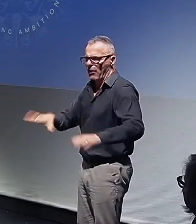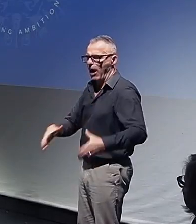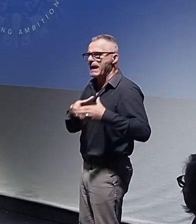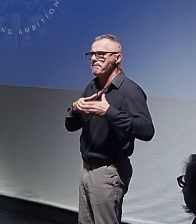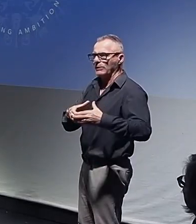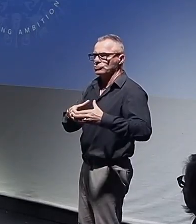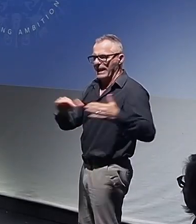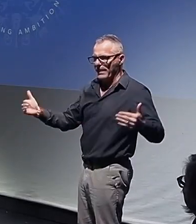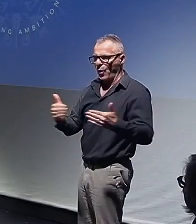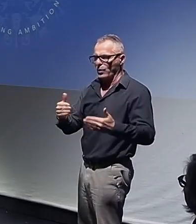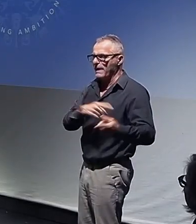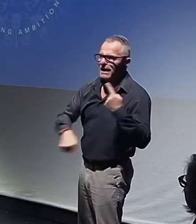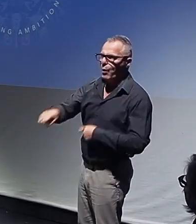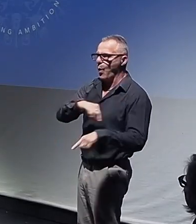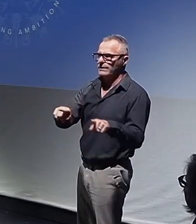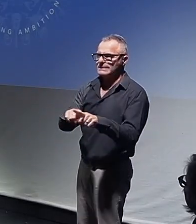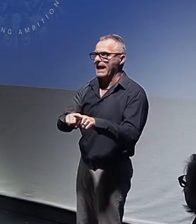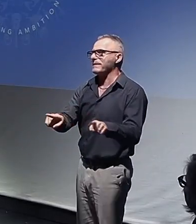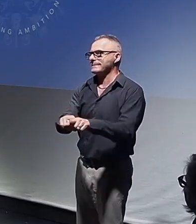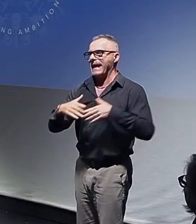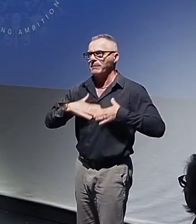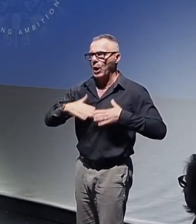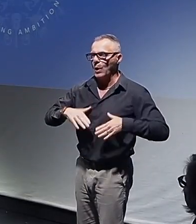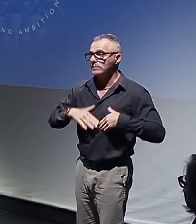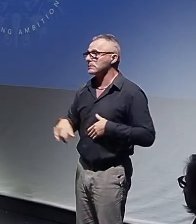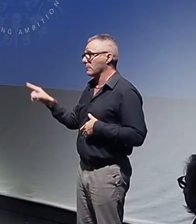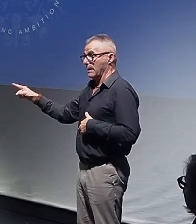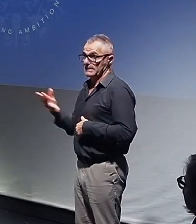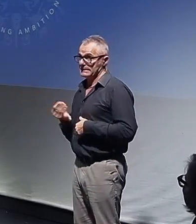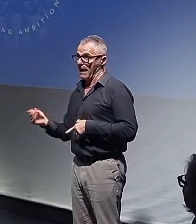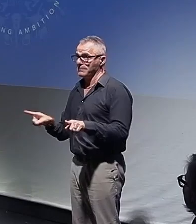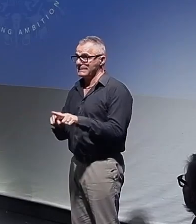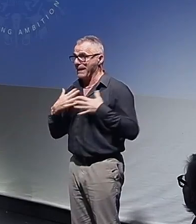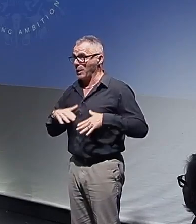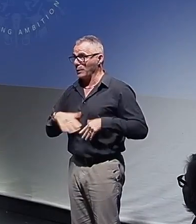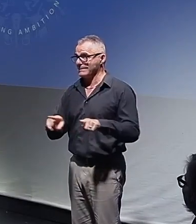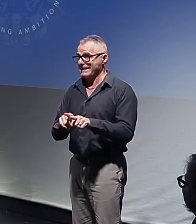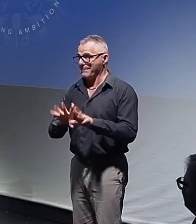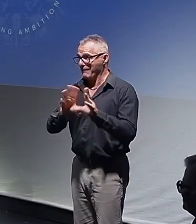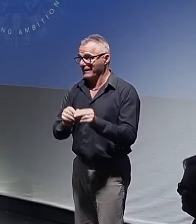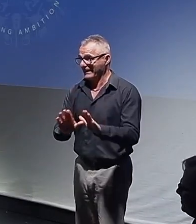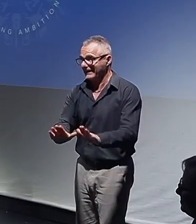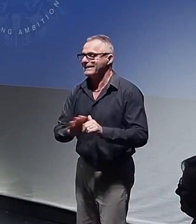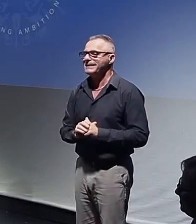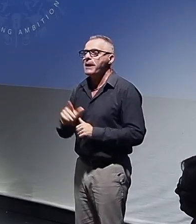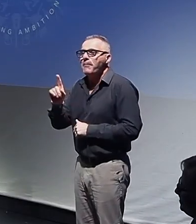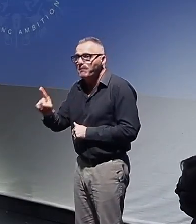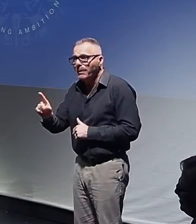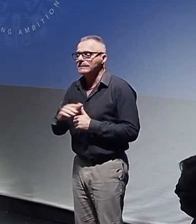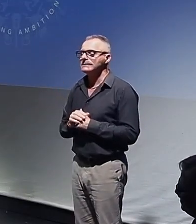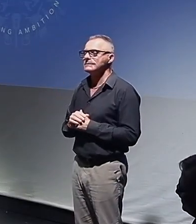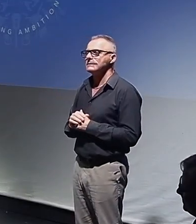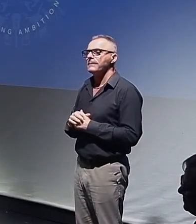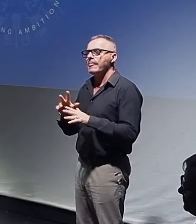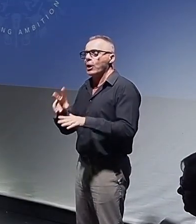corner. Right. We're all the same and we all wear the same clothes. And Some of us do, but yeah. But it's looking,